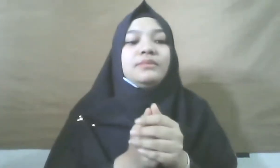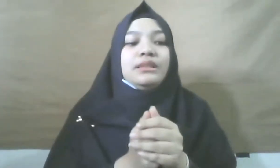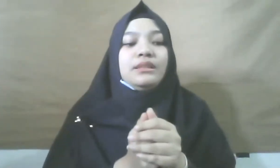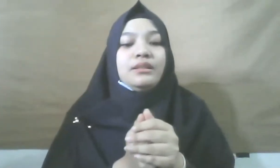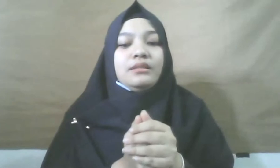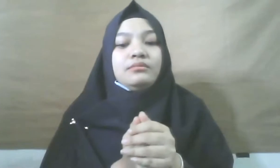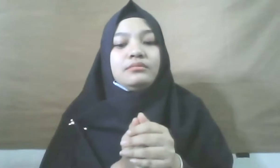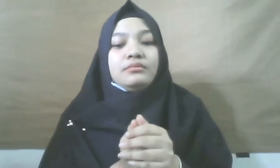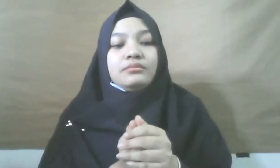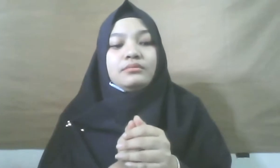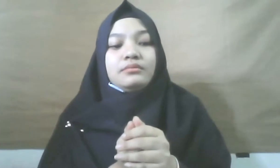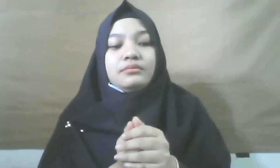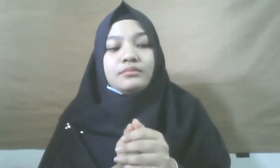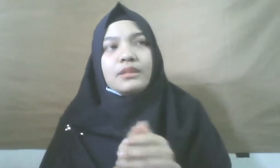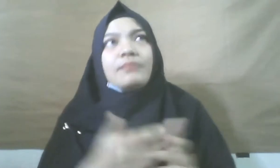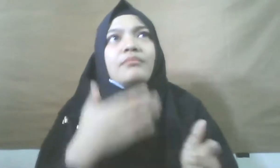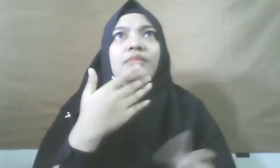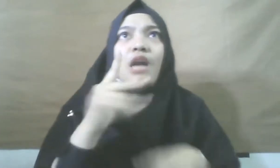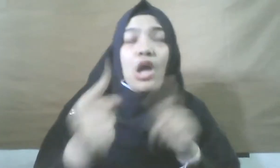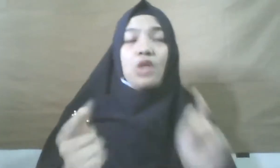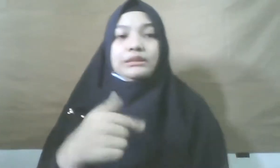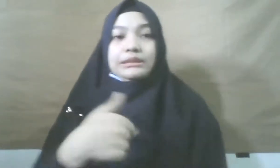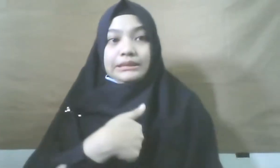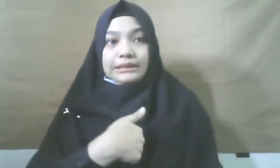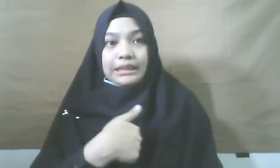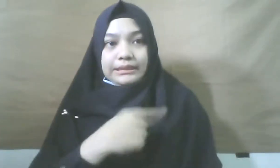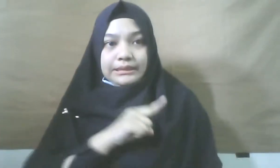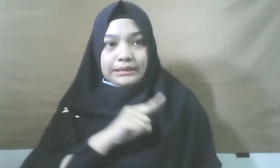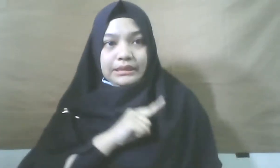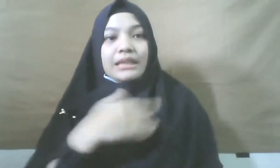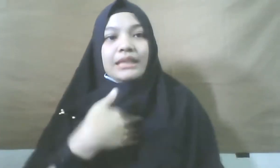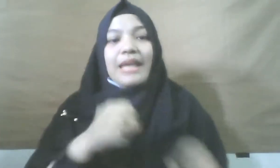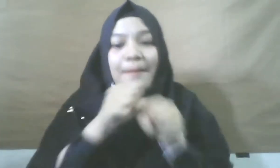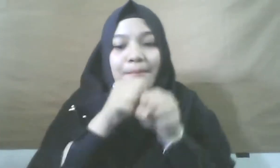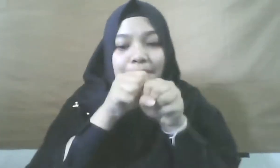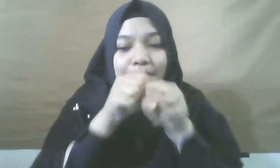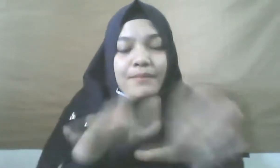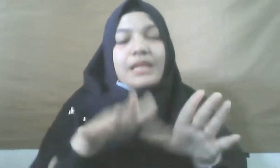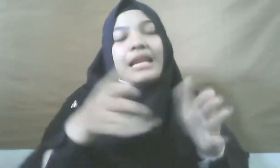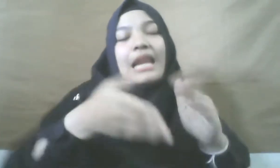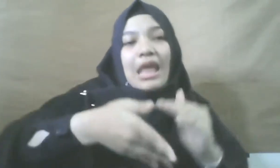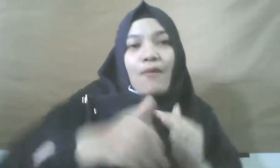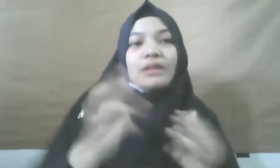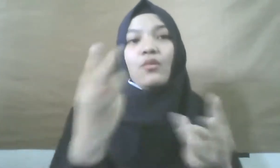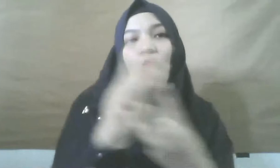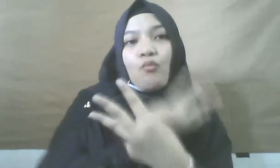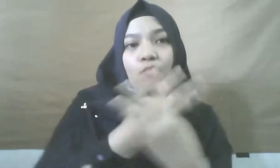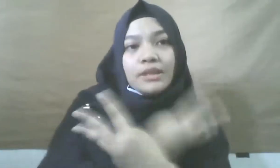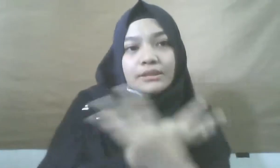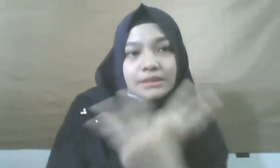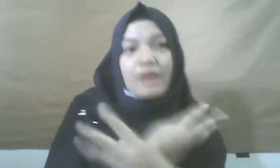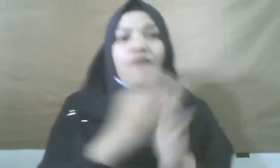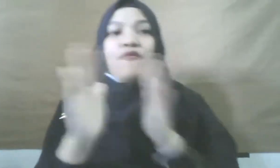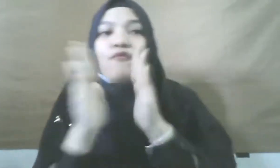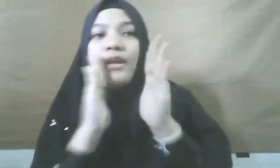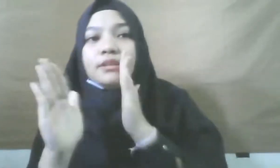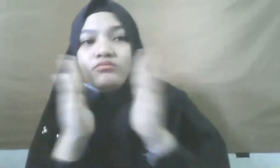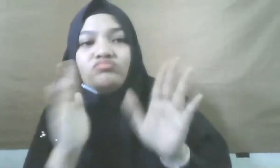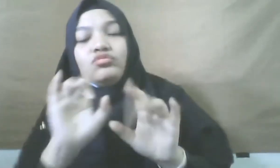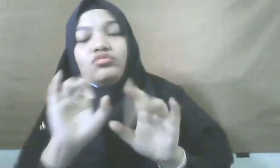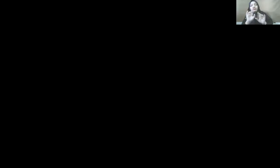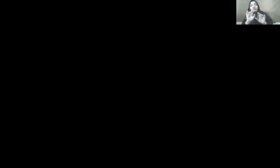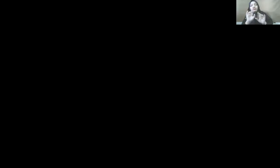on the WhatsApp group about the some of posters. So how the Sriwijaya University and the alumni of Public